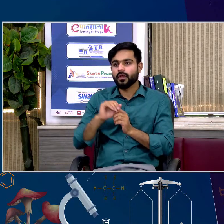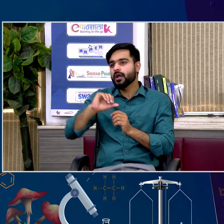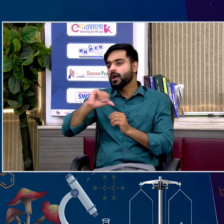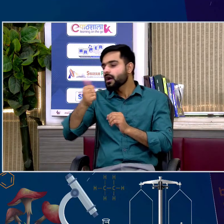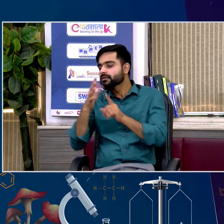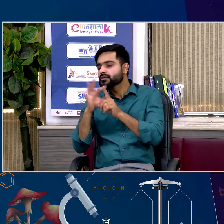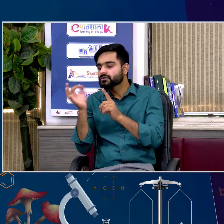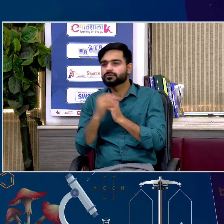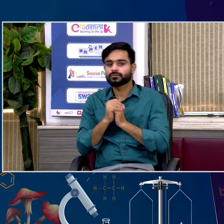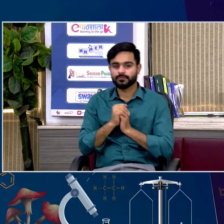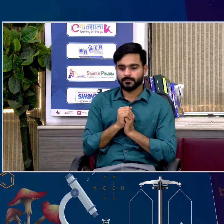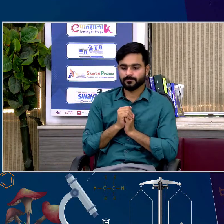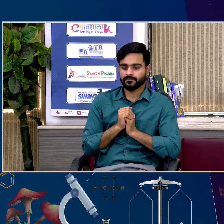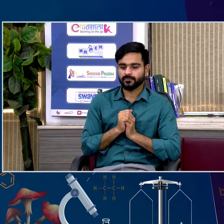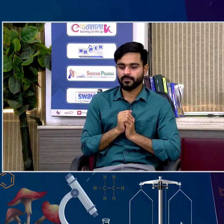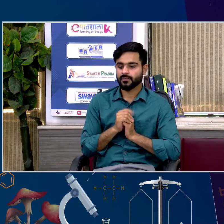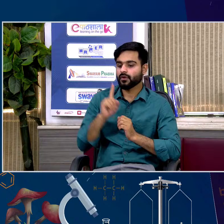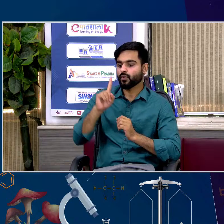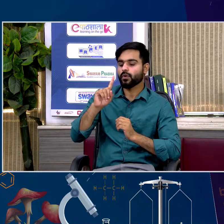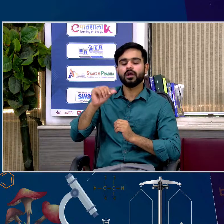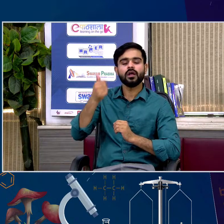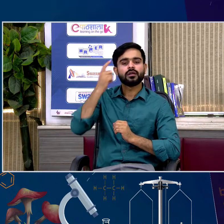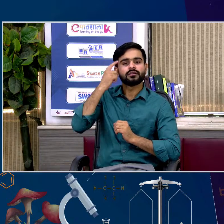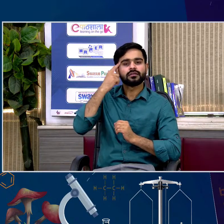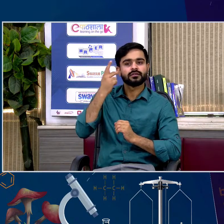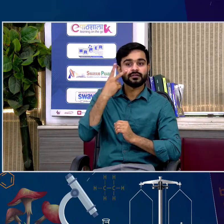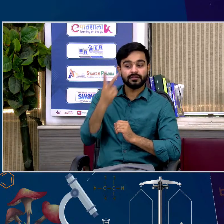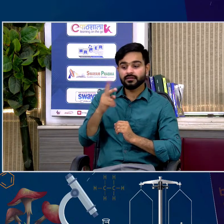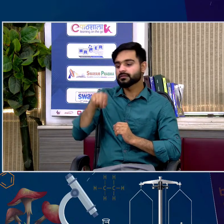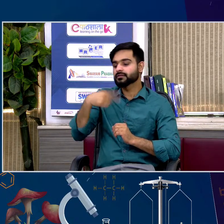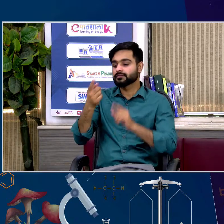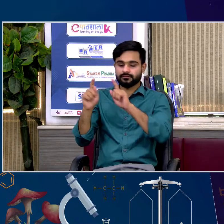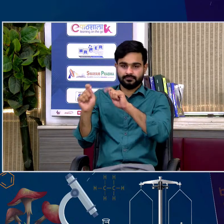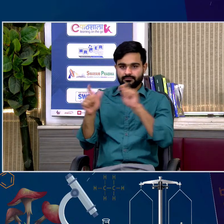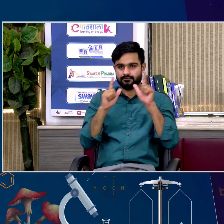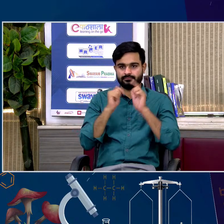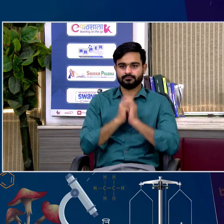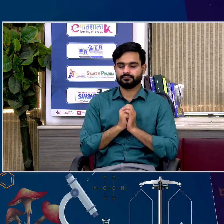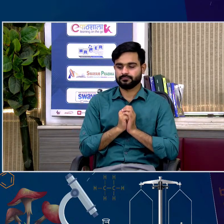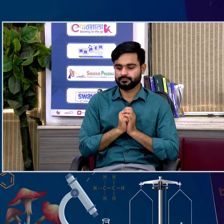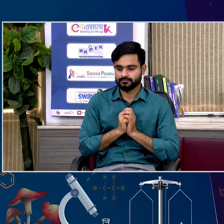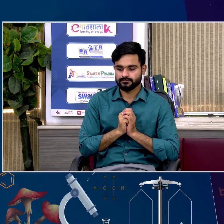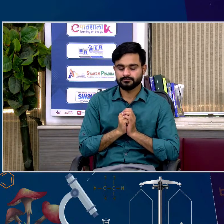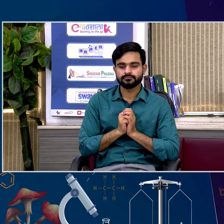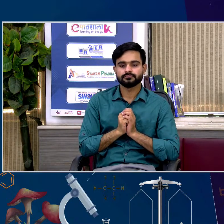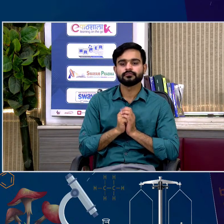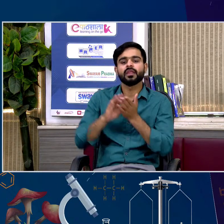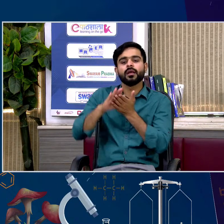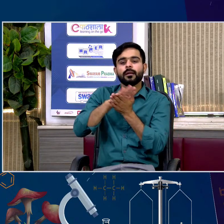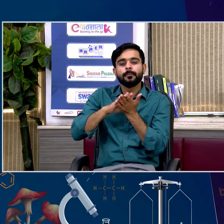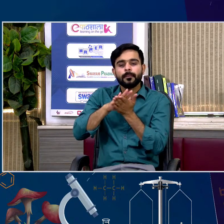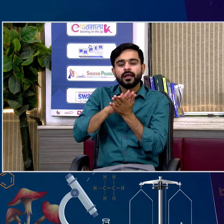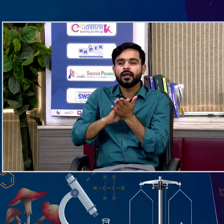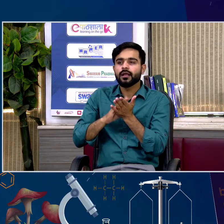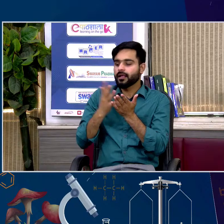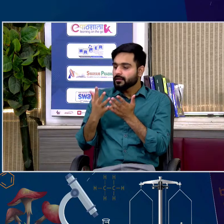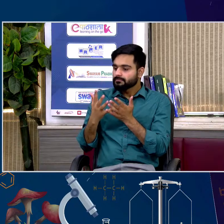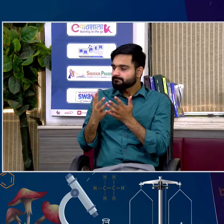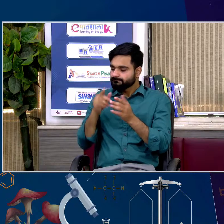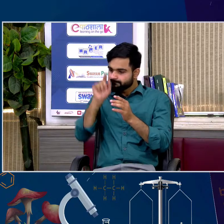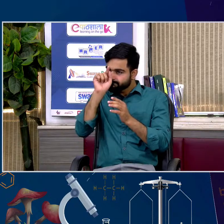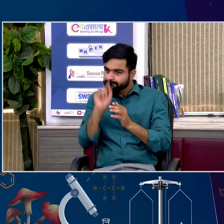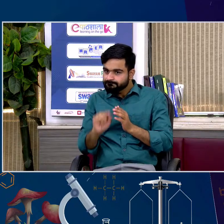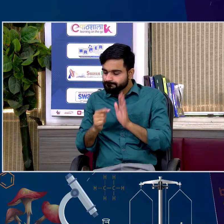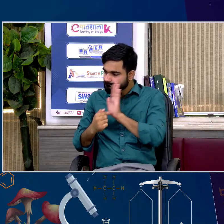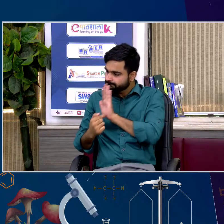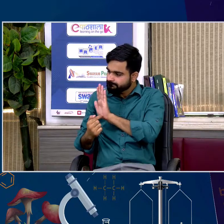thing that one can think of, as you can see in the next slide, is basically keeping instructions